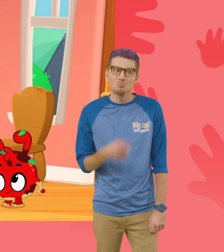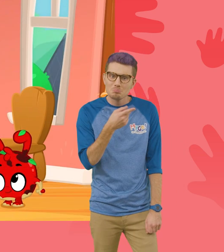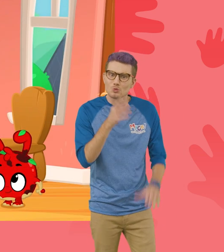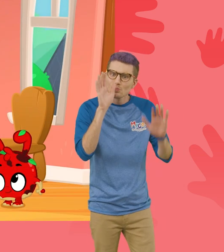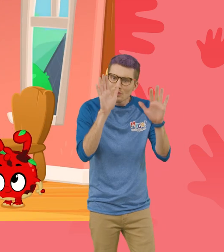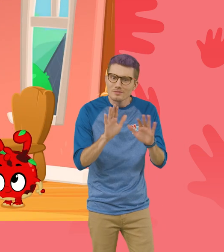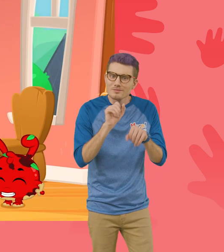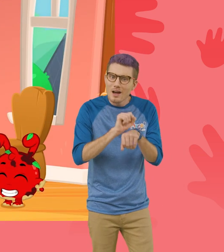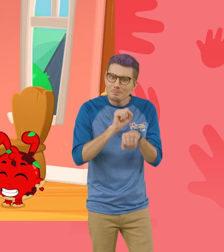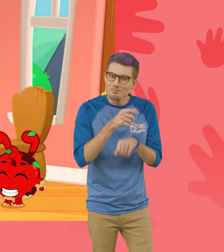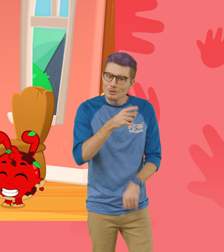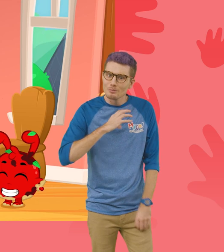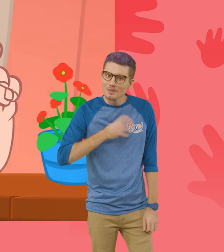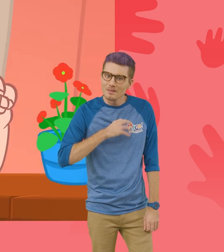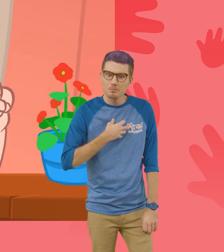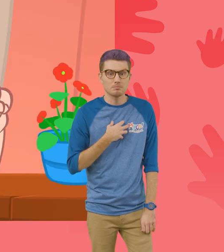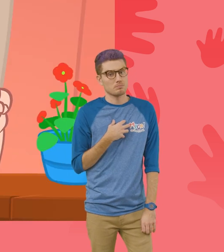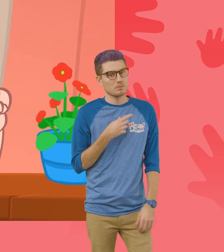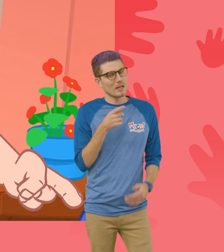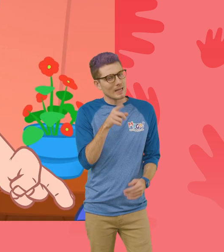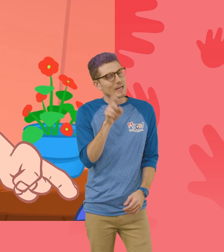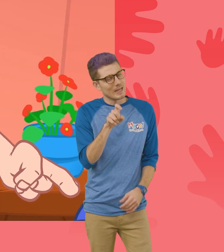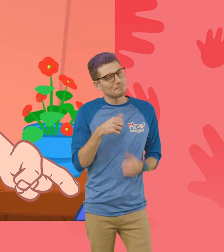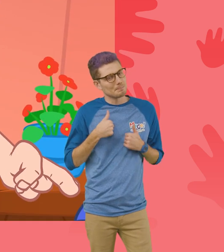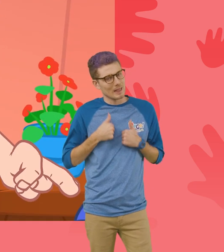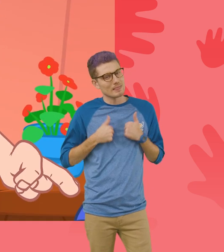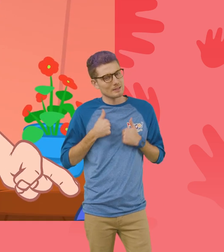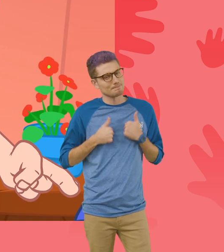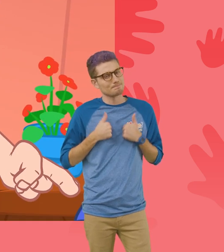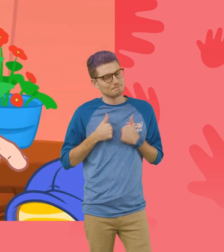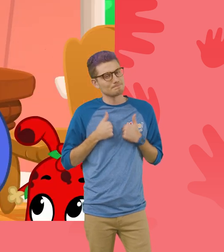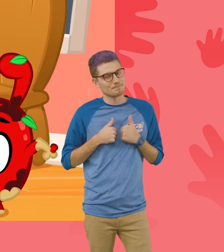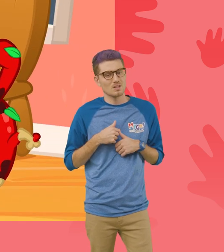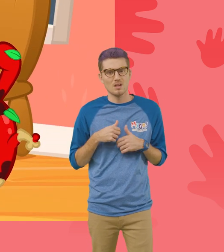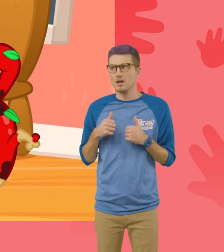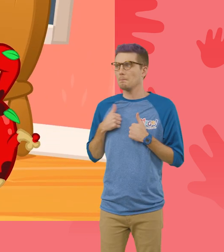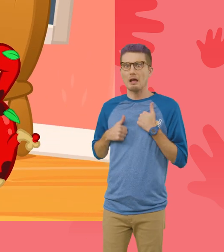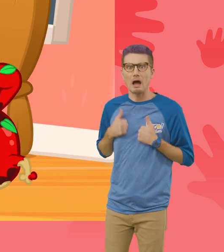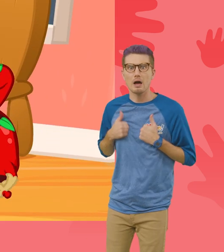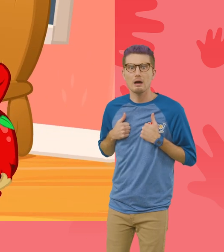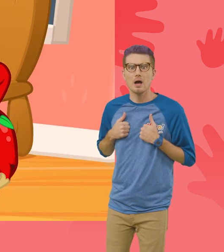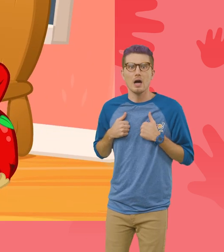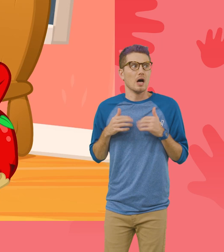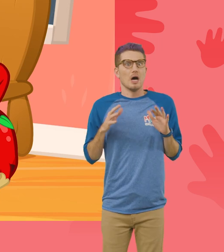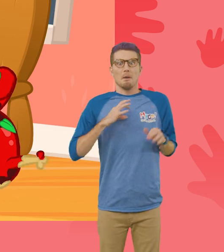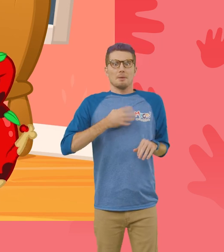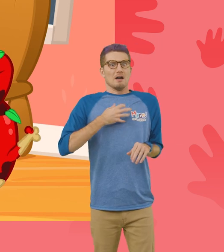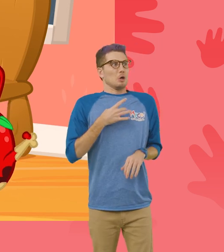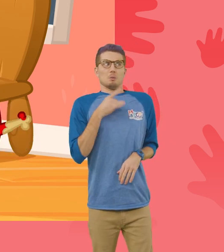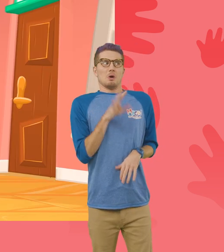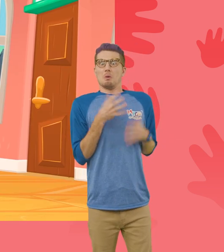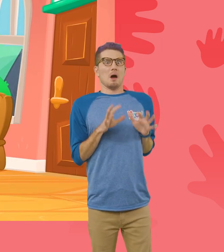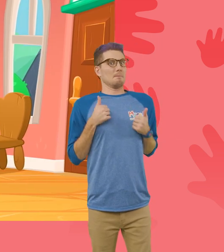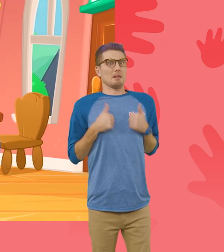You did great, Morphle. But now, you really need to take a bath. Bath? Morphle, no like